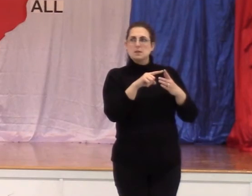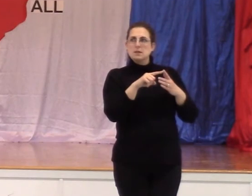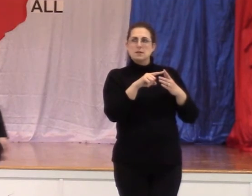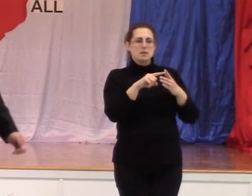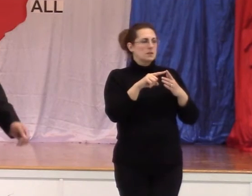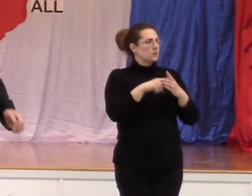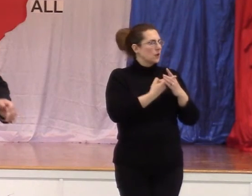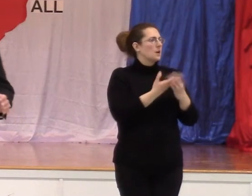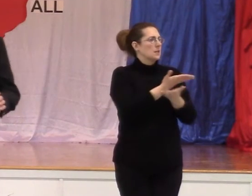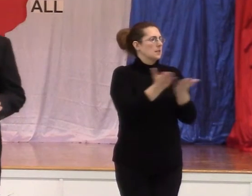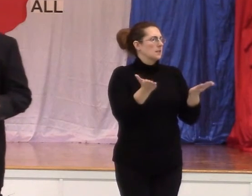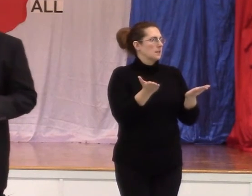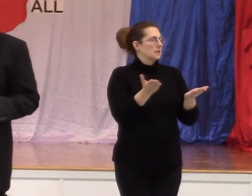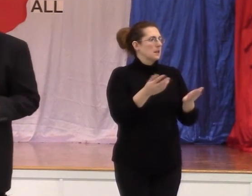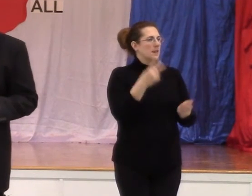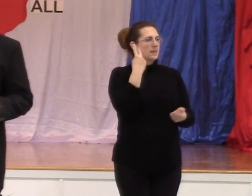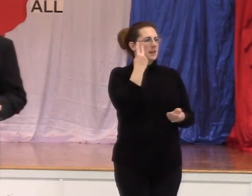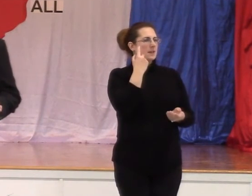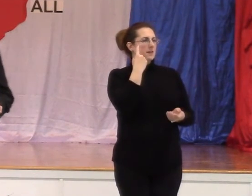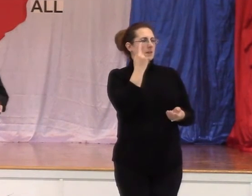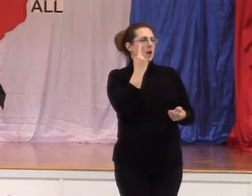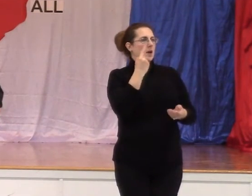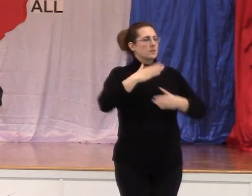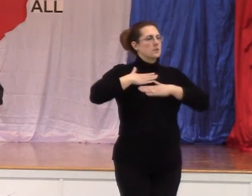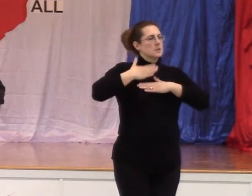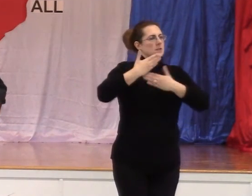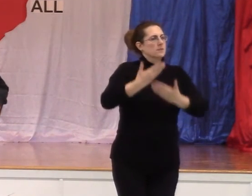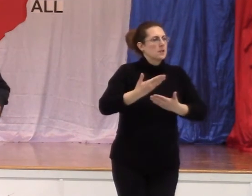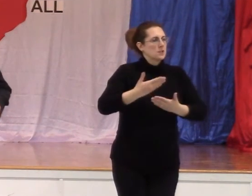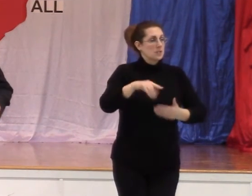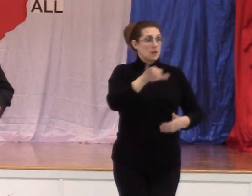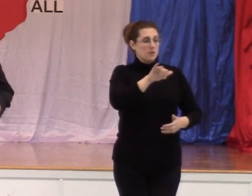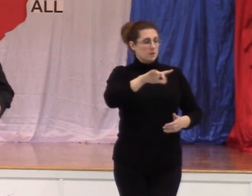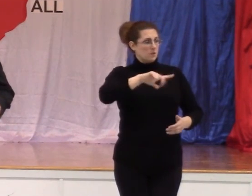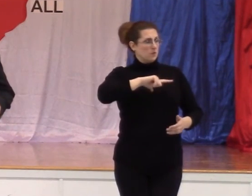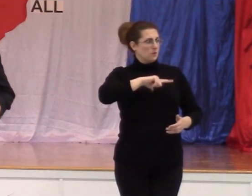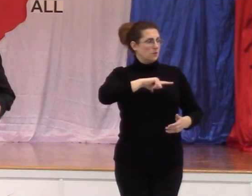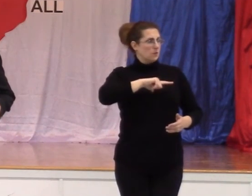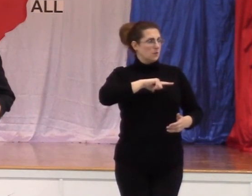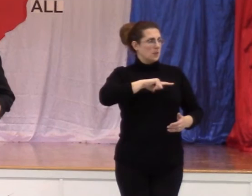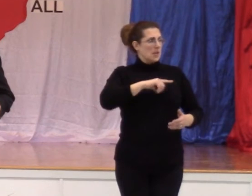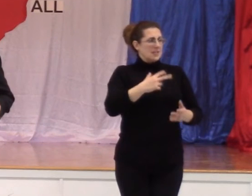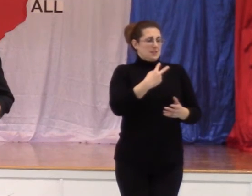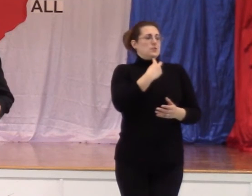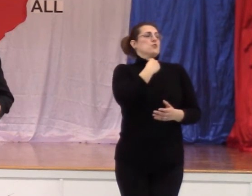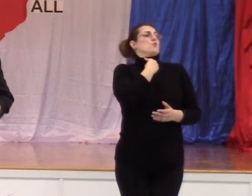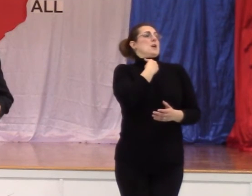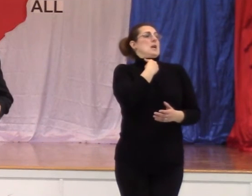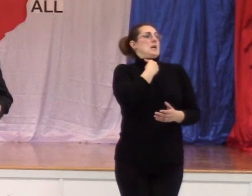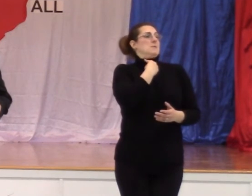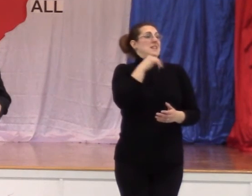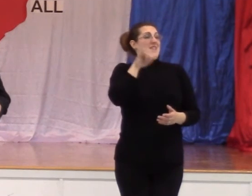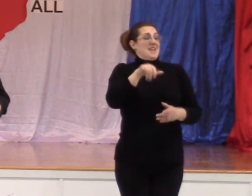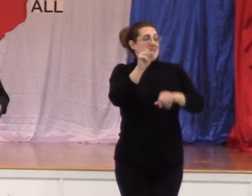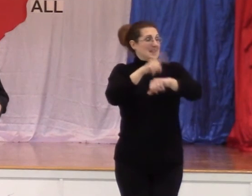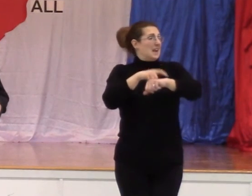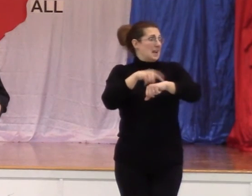That Lutheran, they viewed the Lutheran confessions and Luther himself as being trapped in their